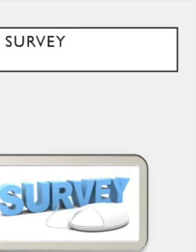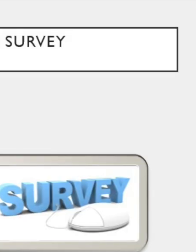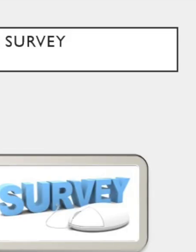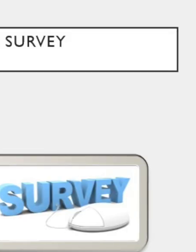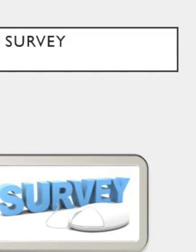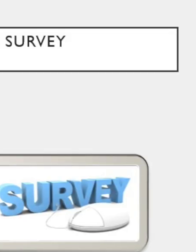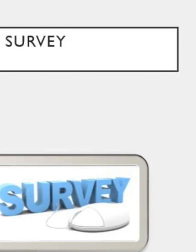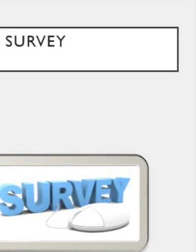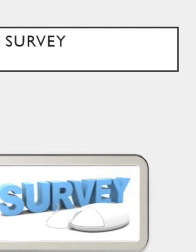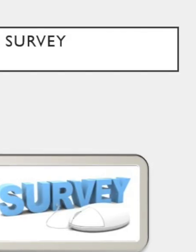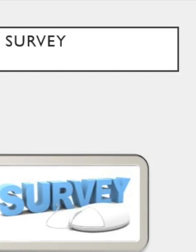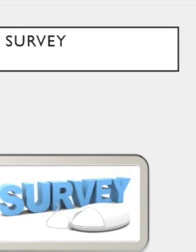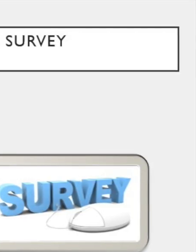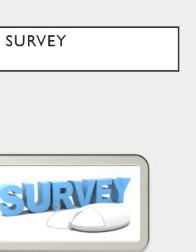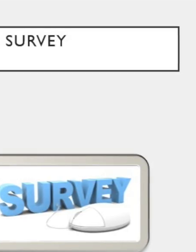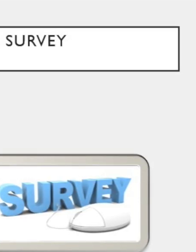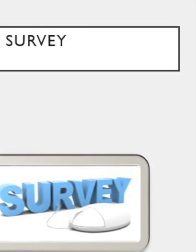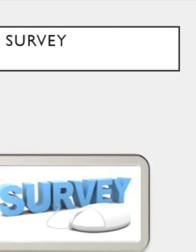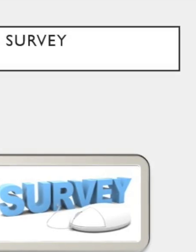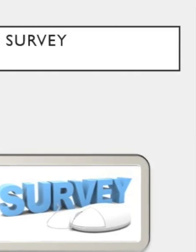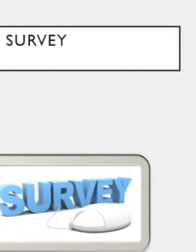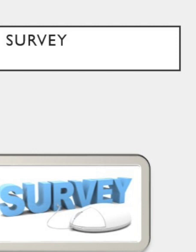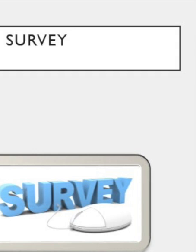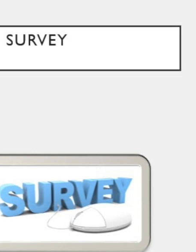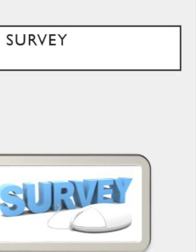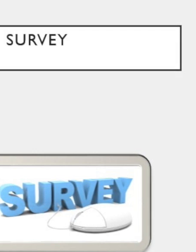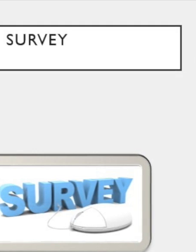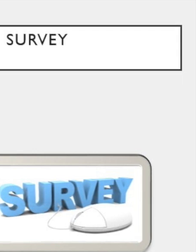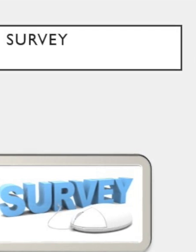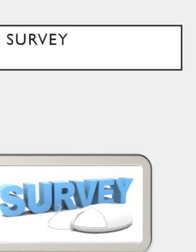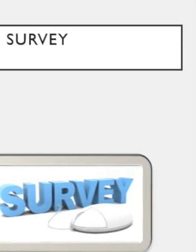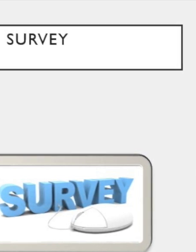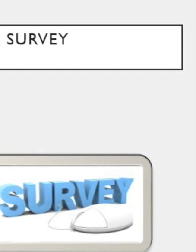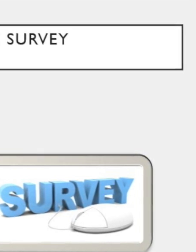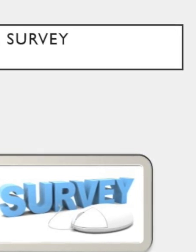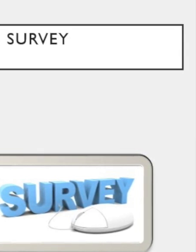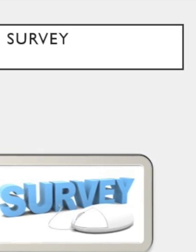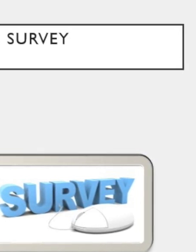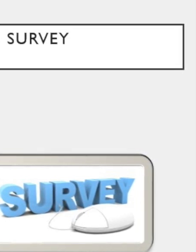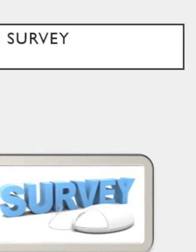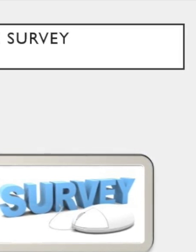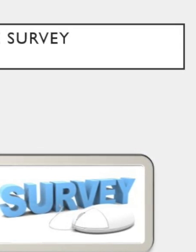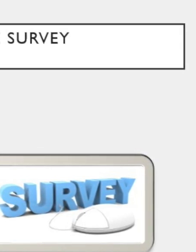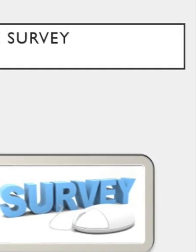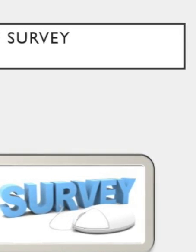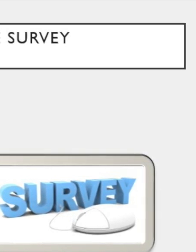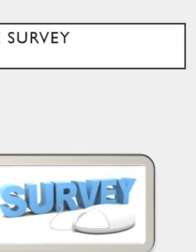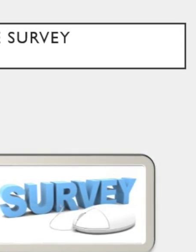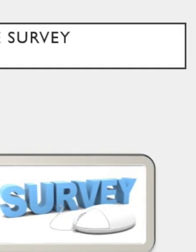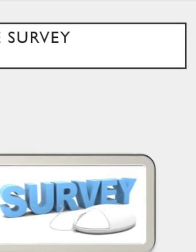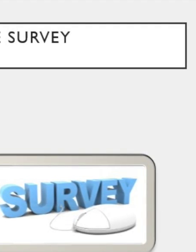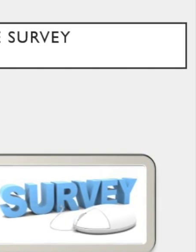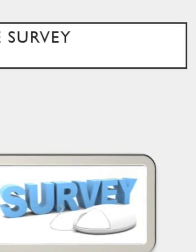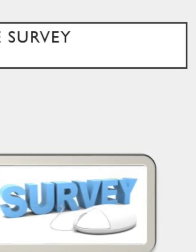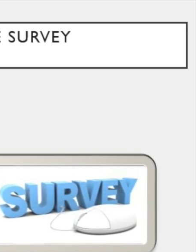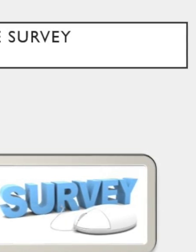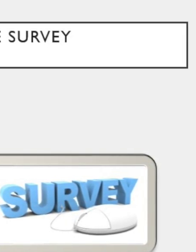up with a survey. We distributed it in an online format. We looked at adoption demographics, culture,